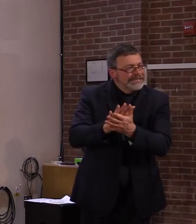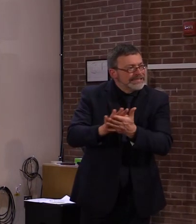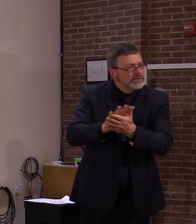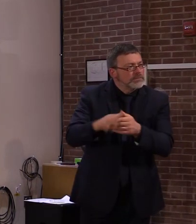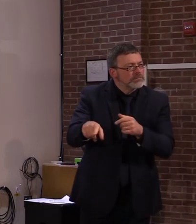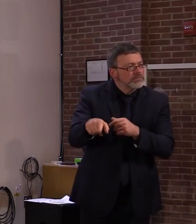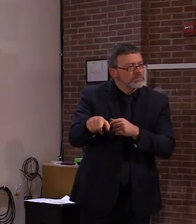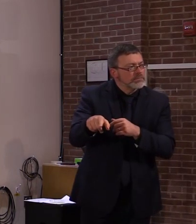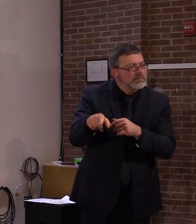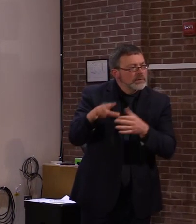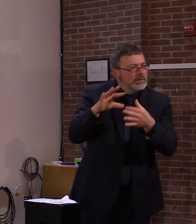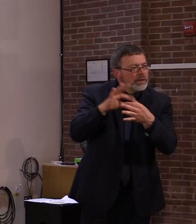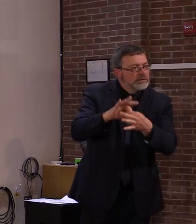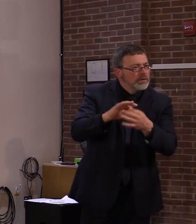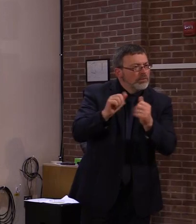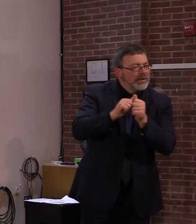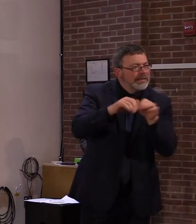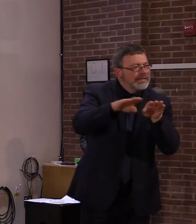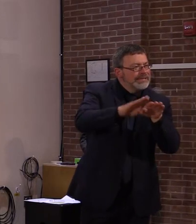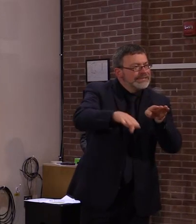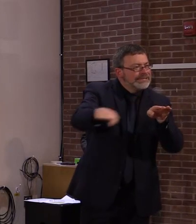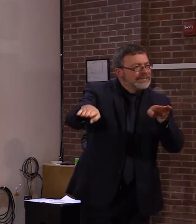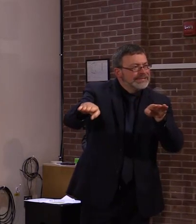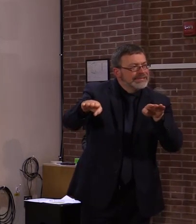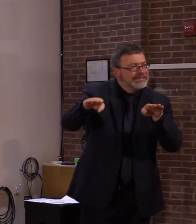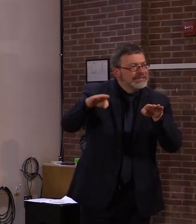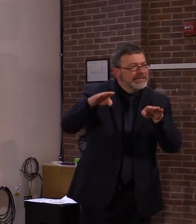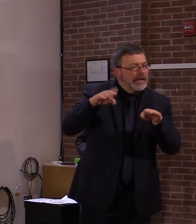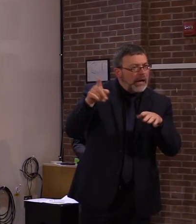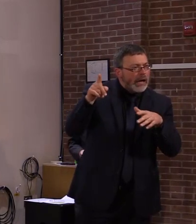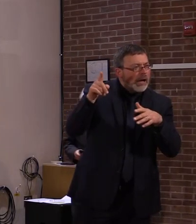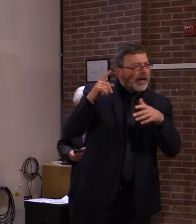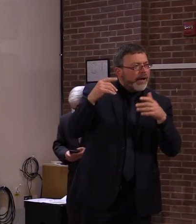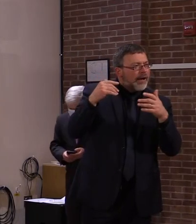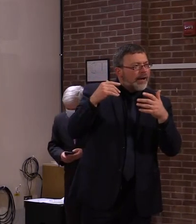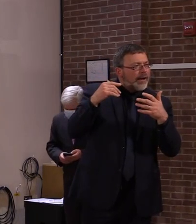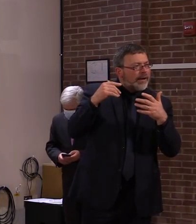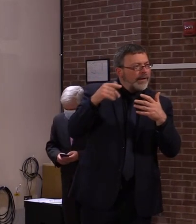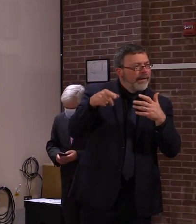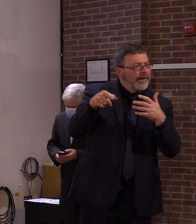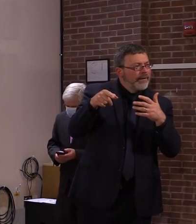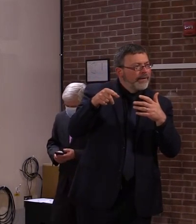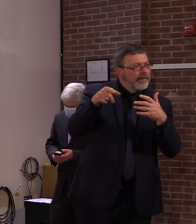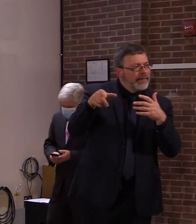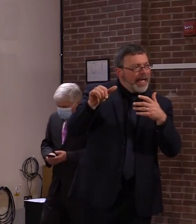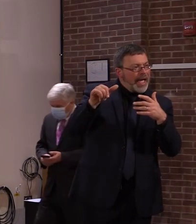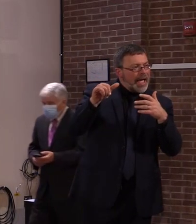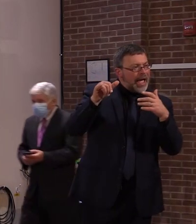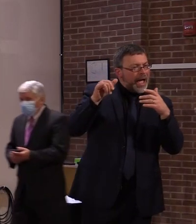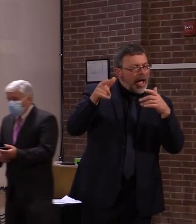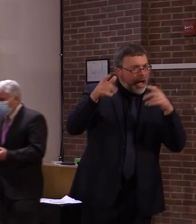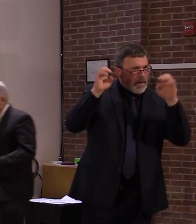weather conditions criteria kick in for folks who will be seeking emergency housing under that program?